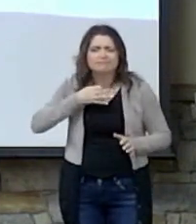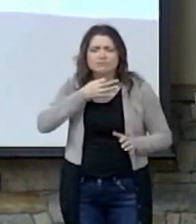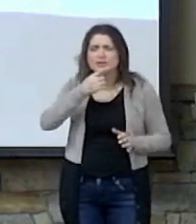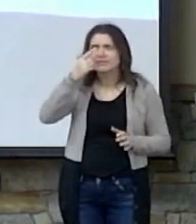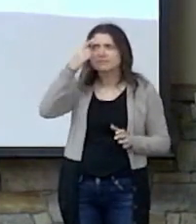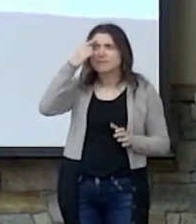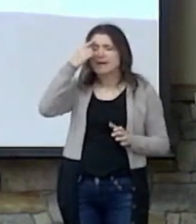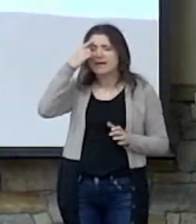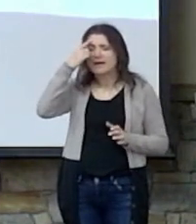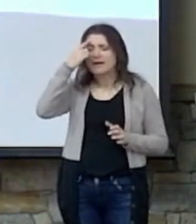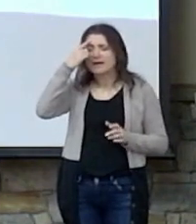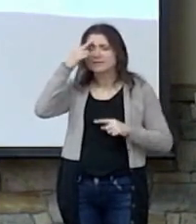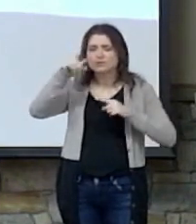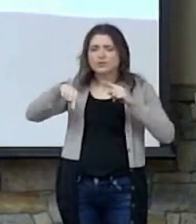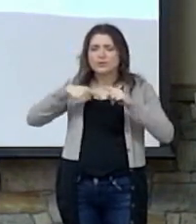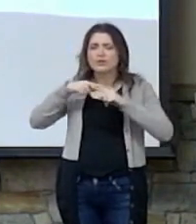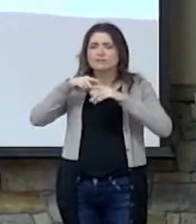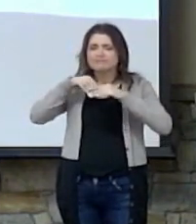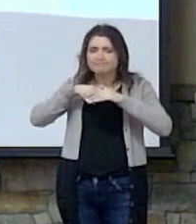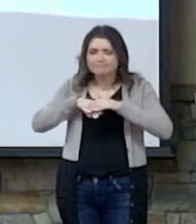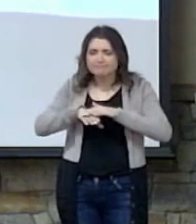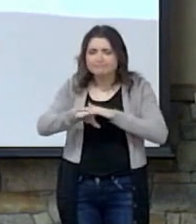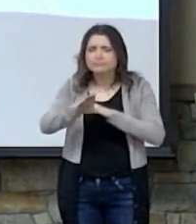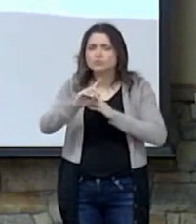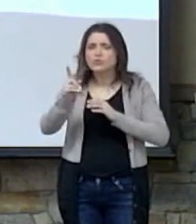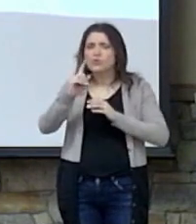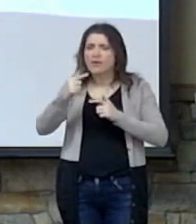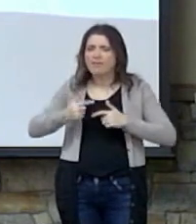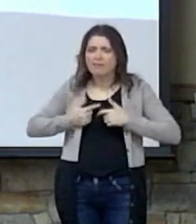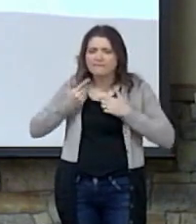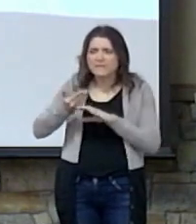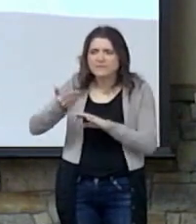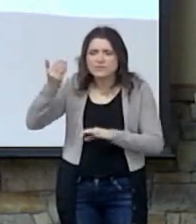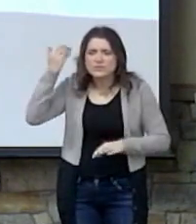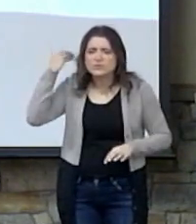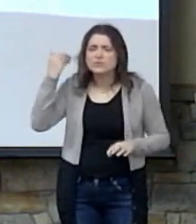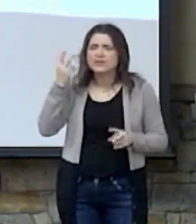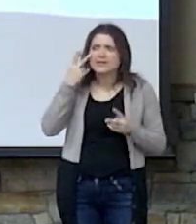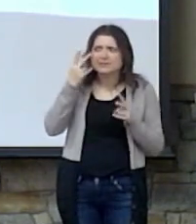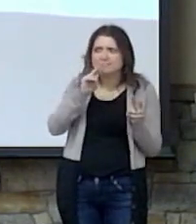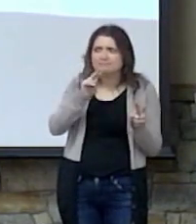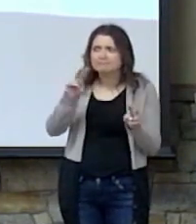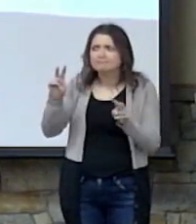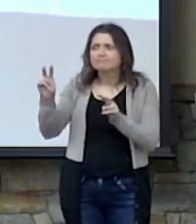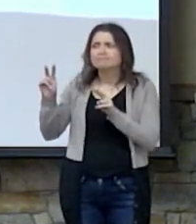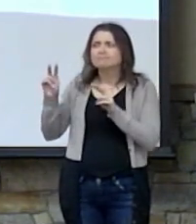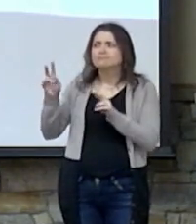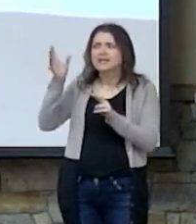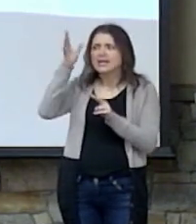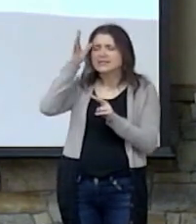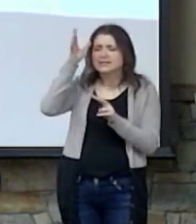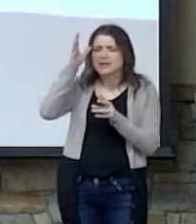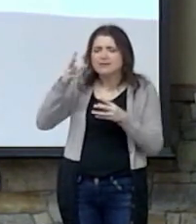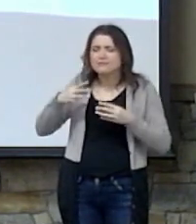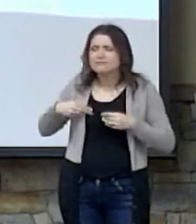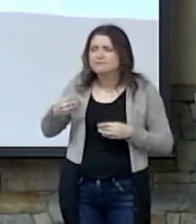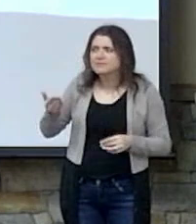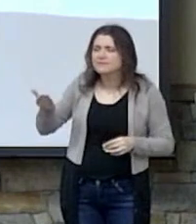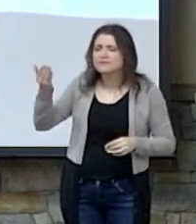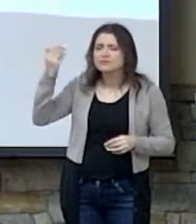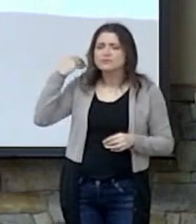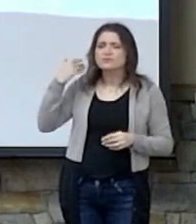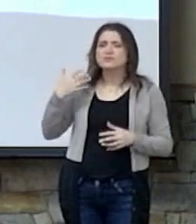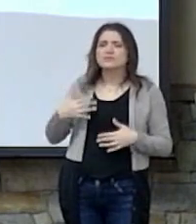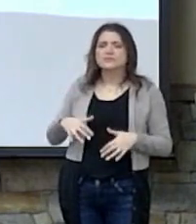that his father had once lived and the lands, seeing those places that his father once owned. But yet